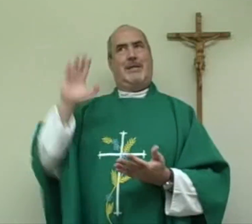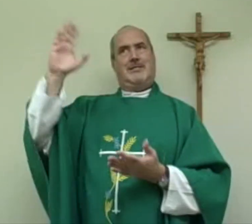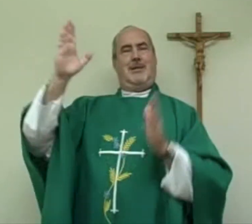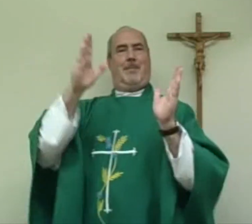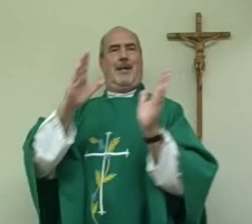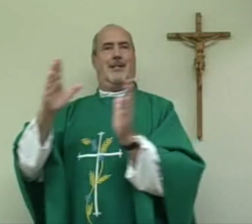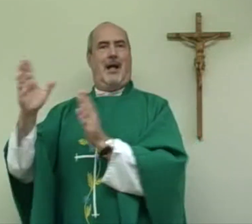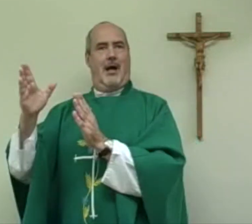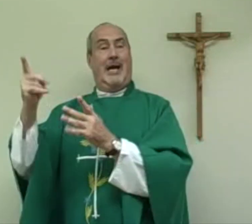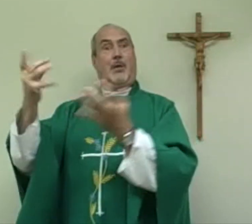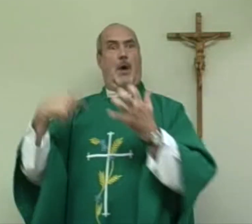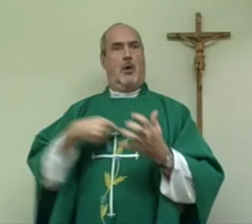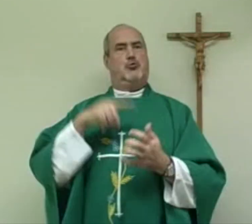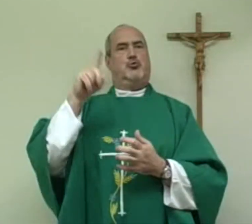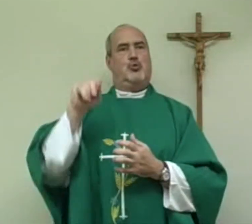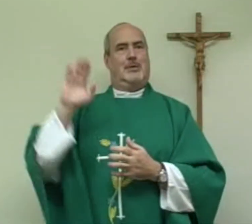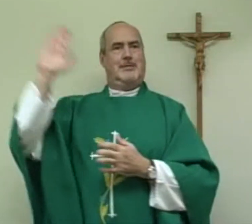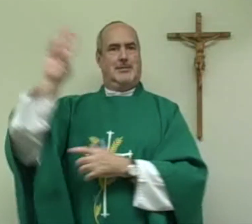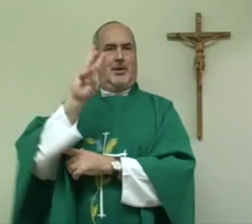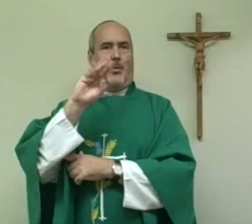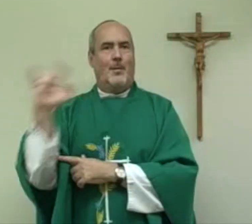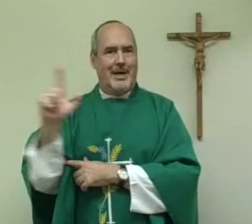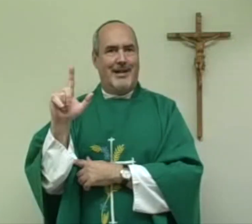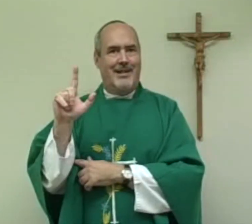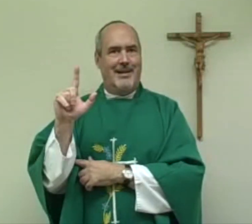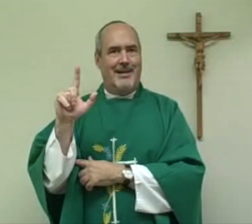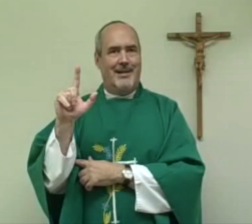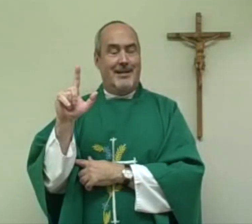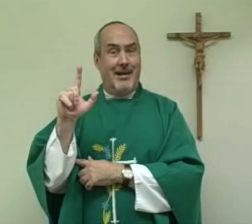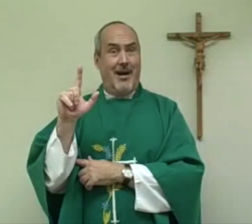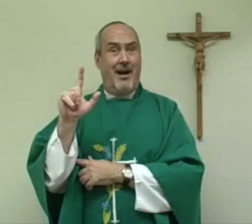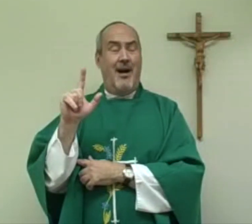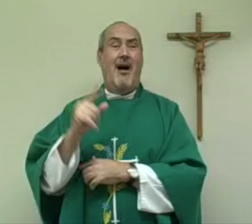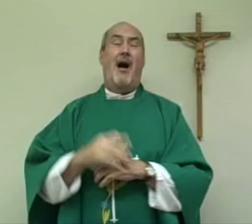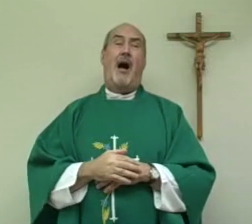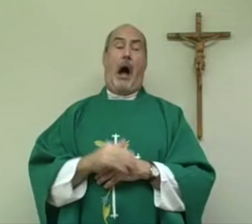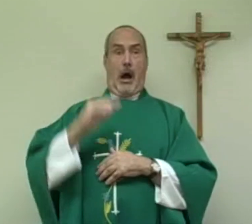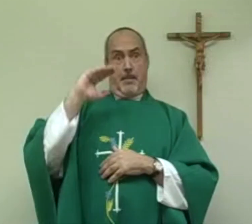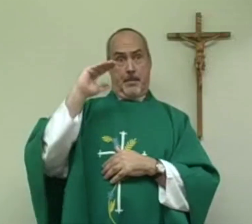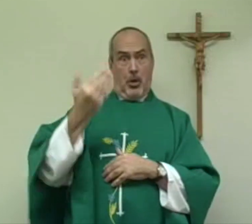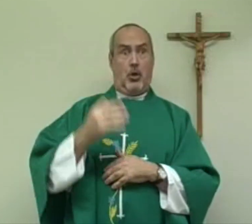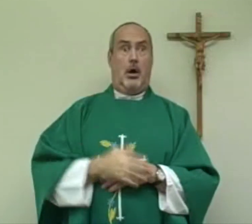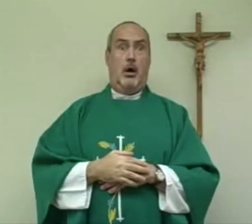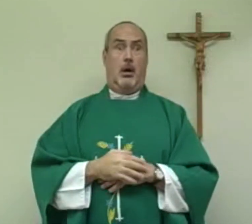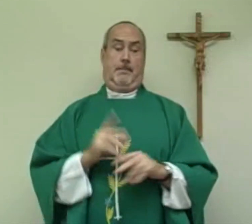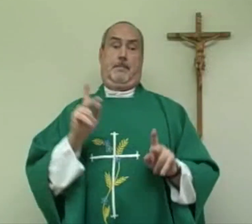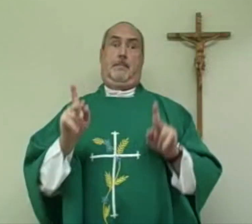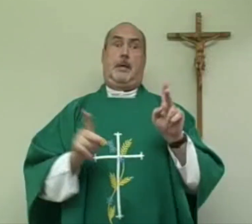were put here for something as part of His greater plan to do His will.